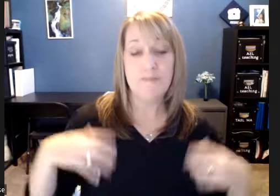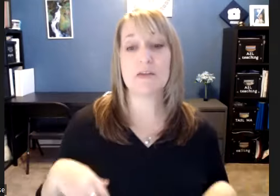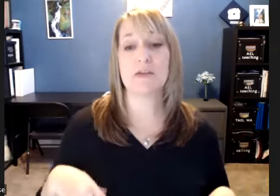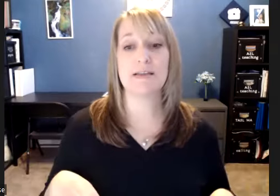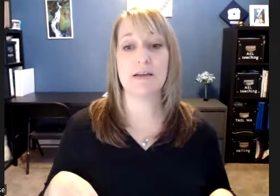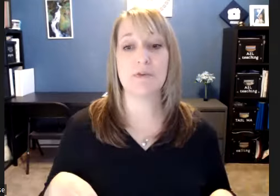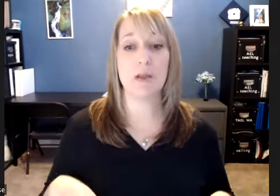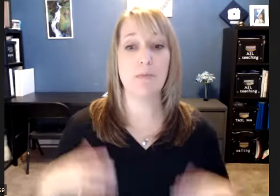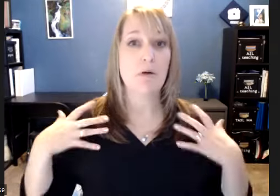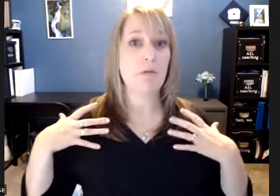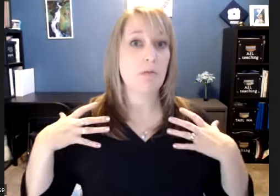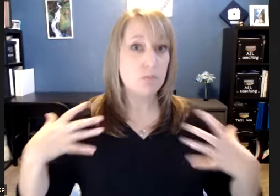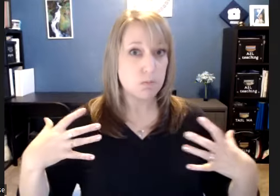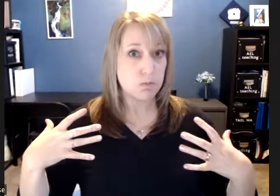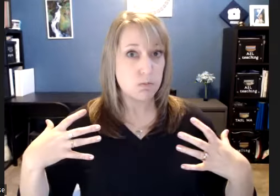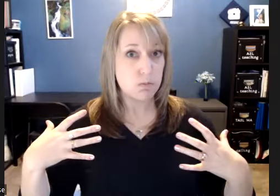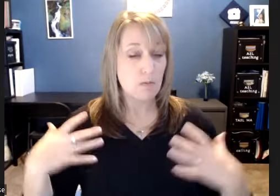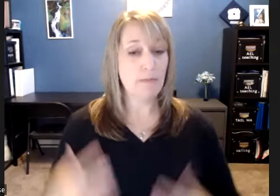So that's the sign for plump.